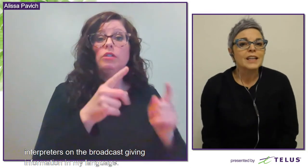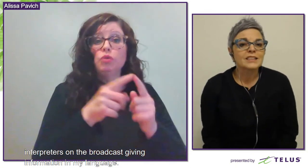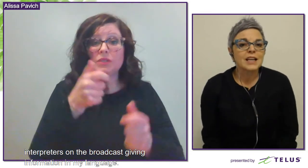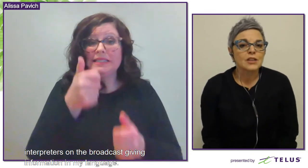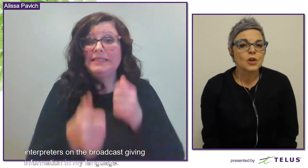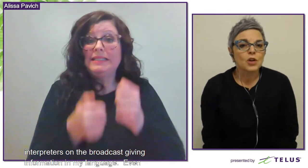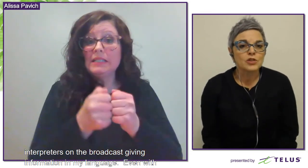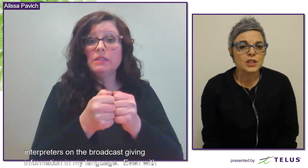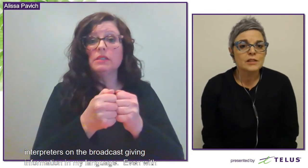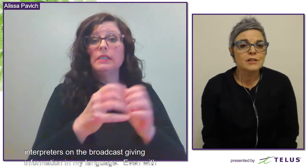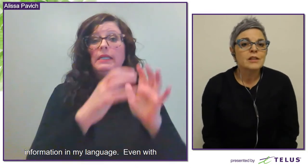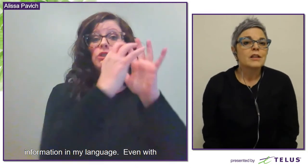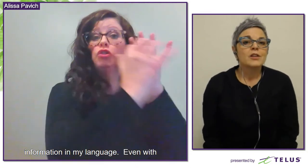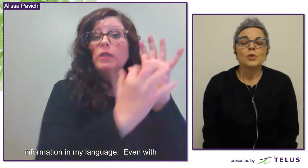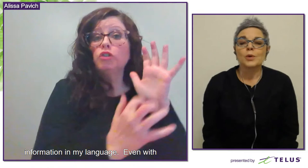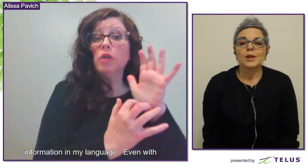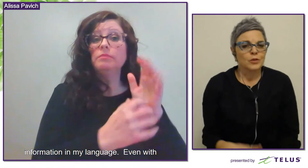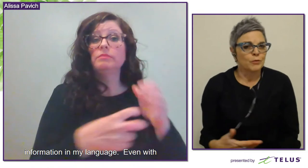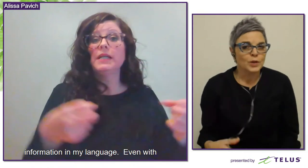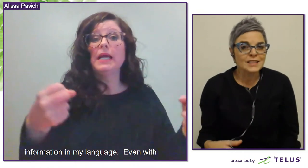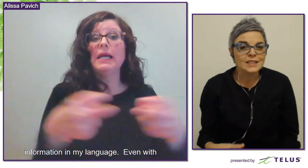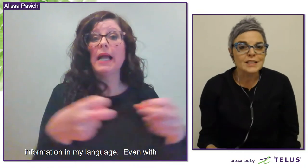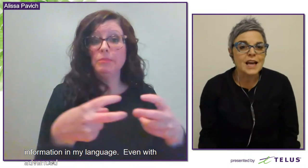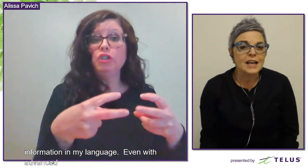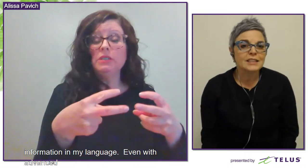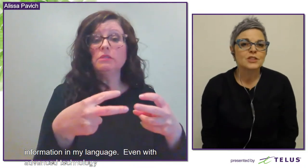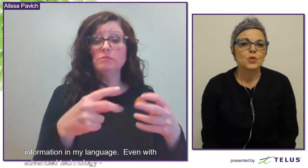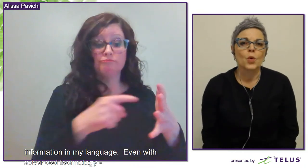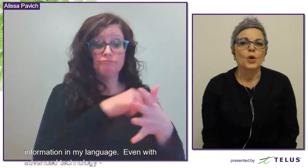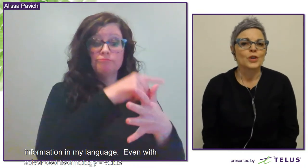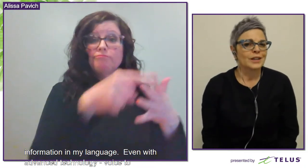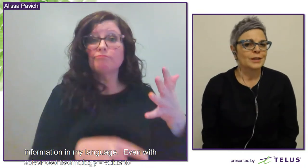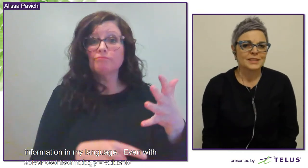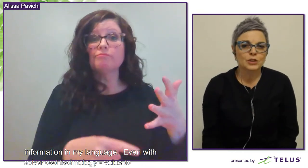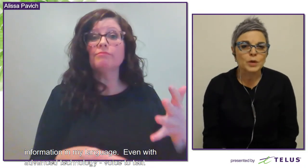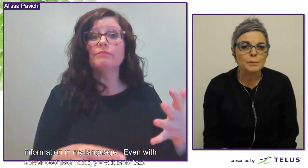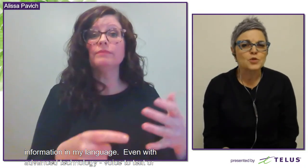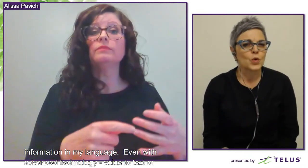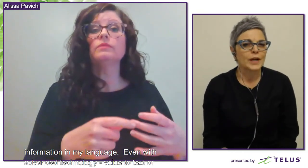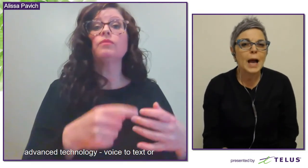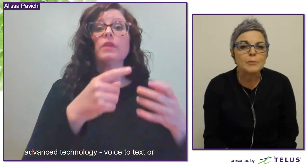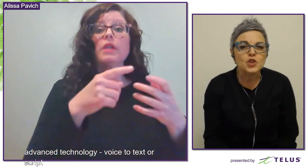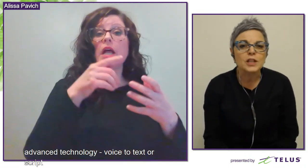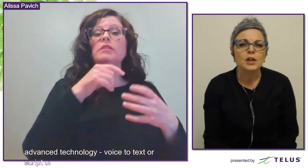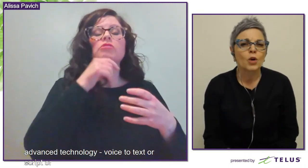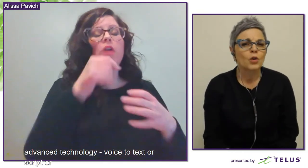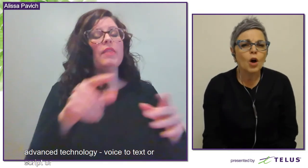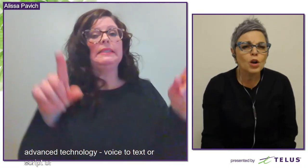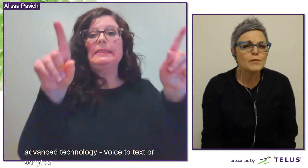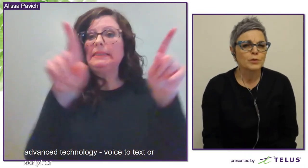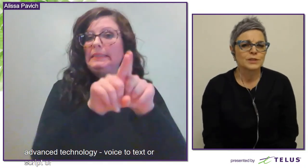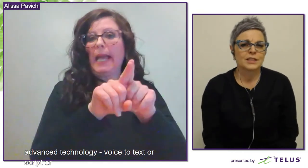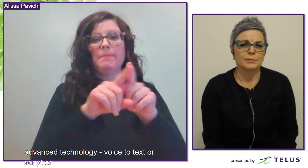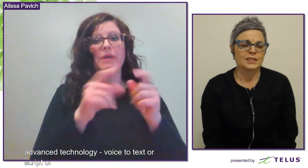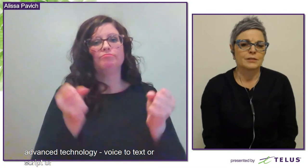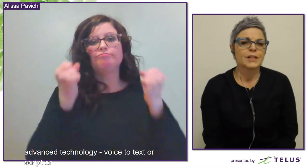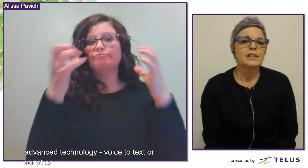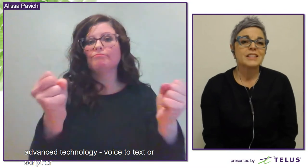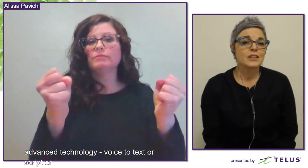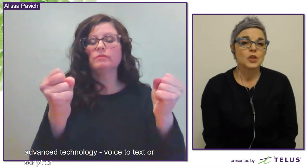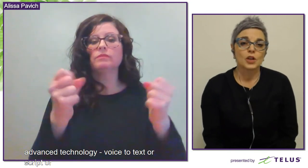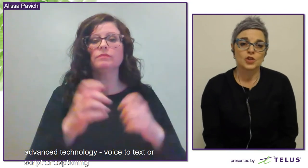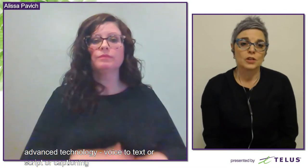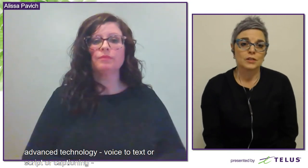with advanced technology, with voice to text or script or captioning or all of those types